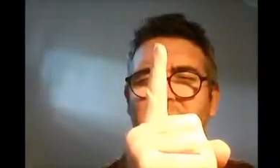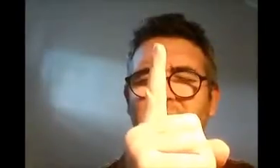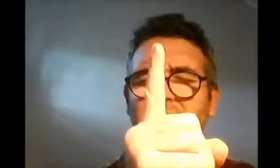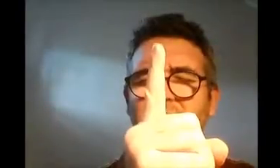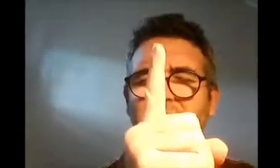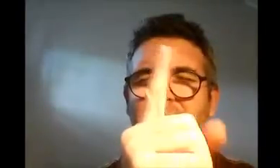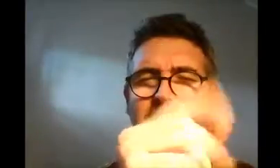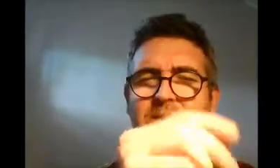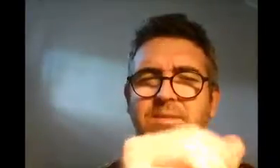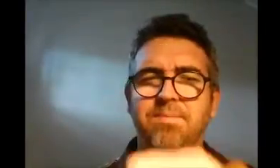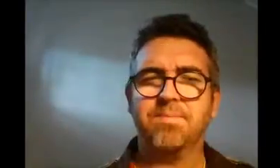you're looking at.